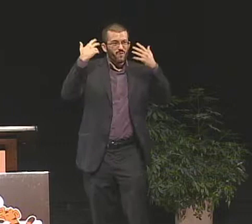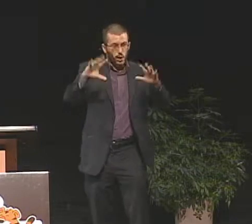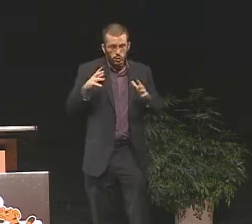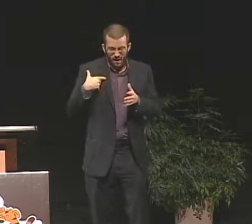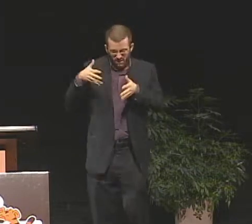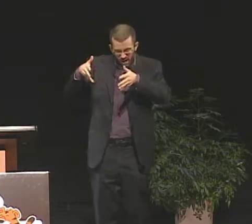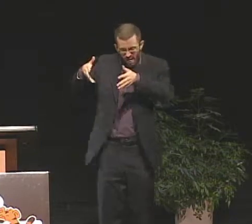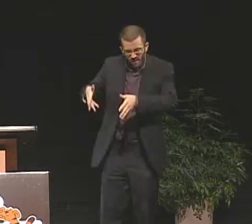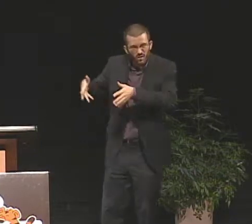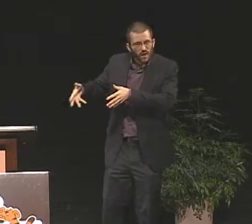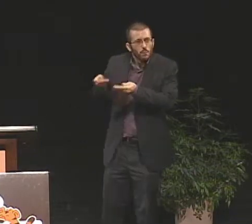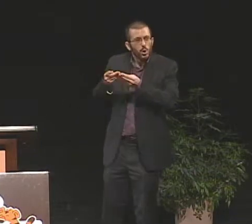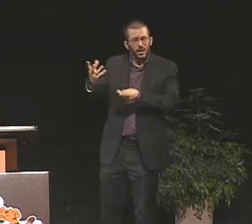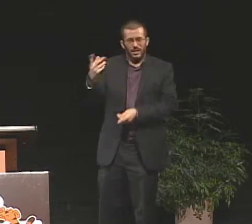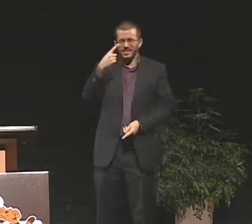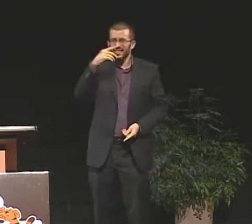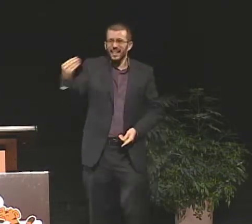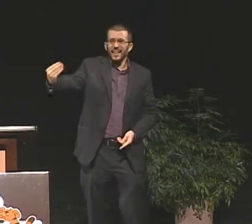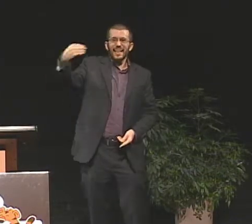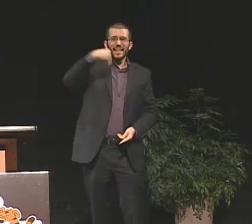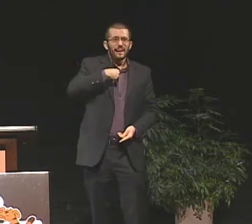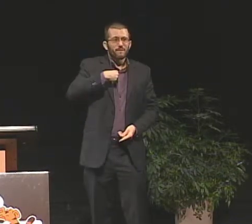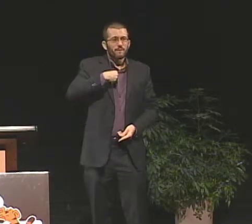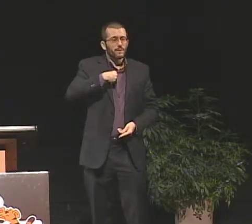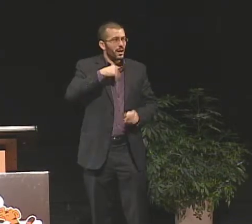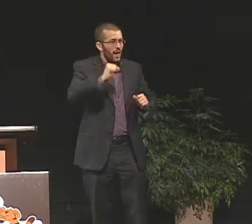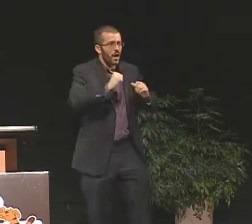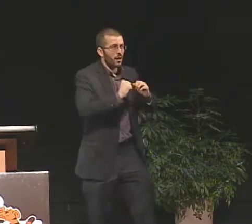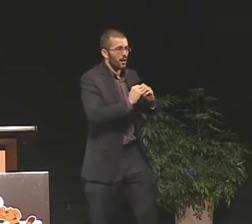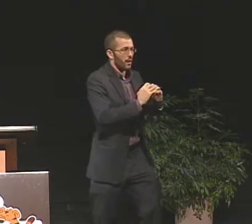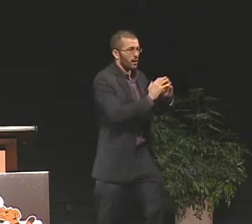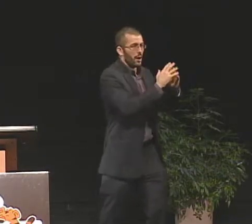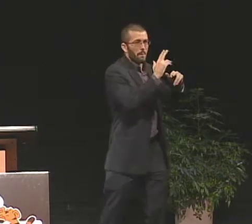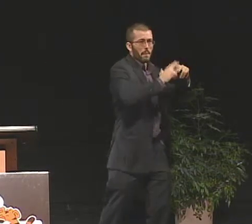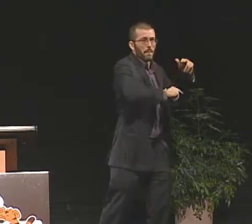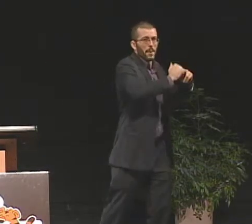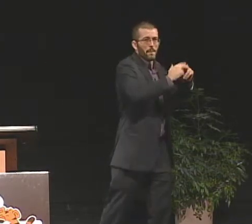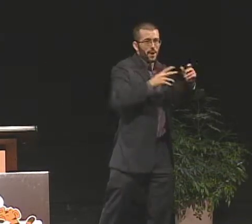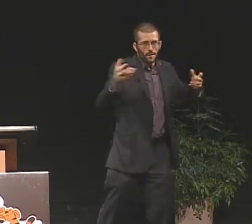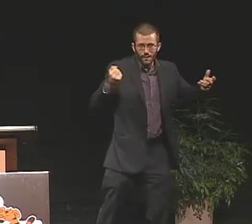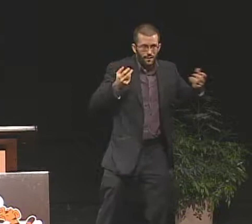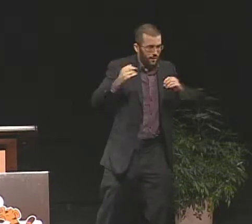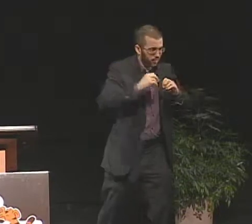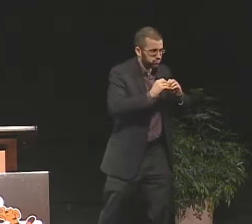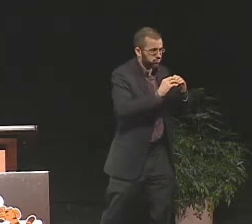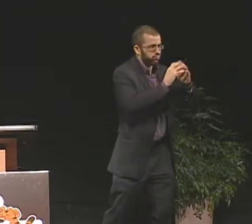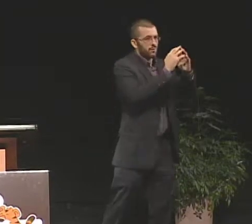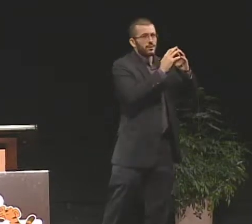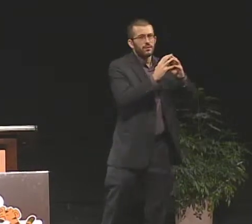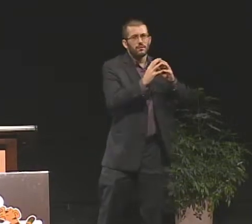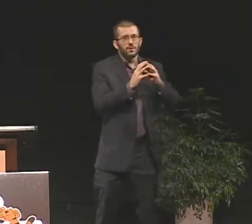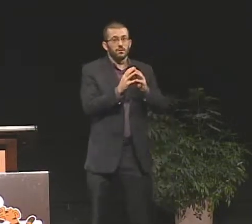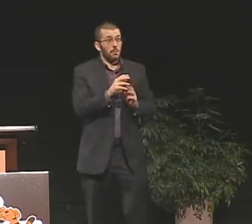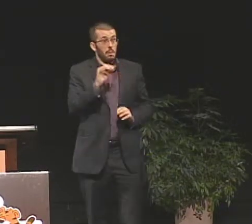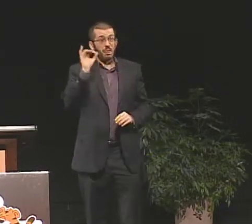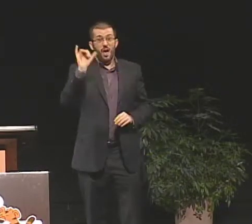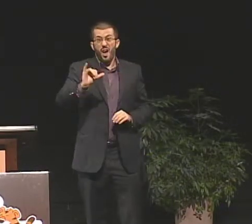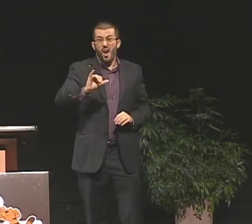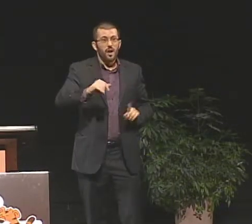situation. Because, when construction companies do a project, there's always leftover remnants that weren't used in the construction process. They